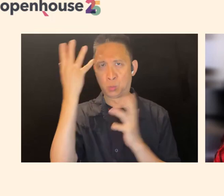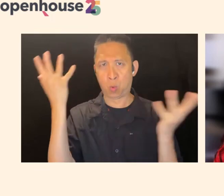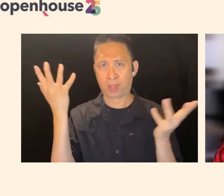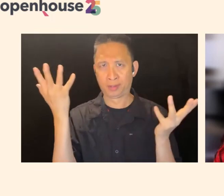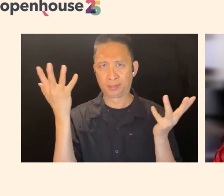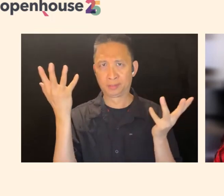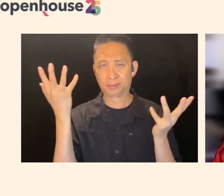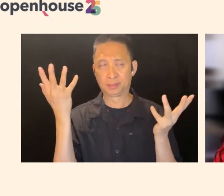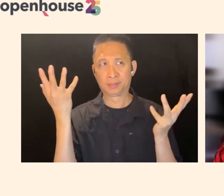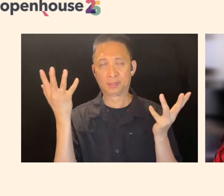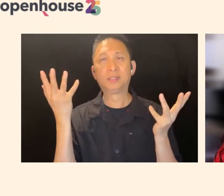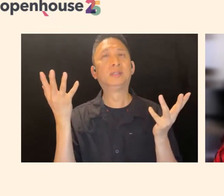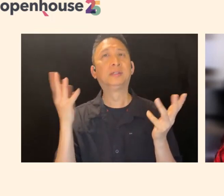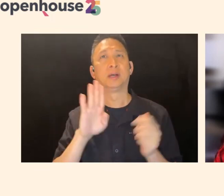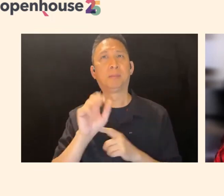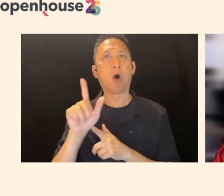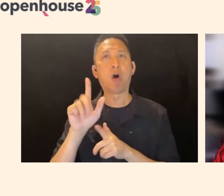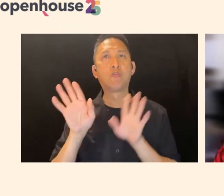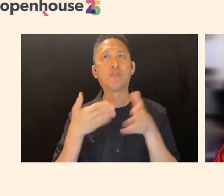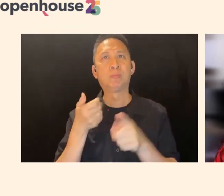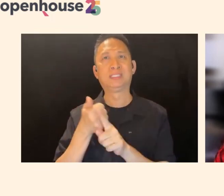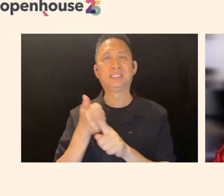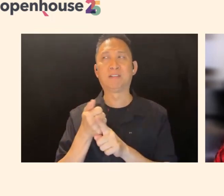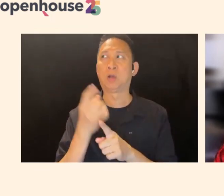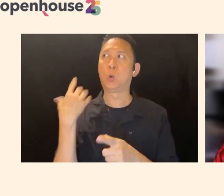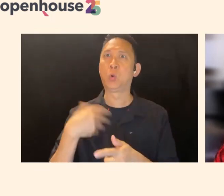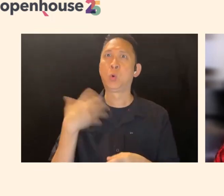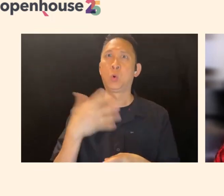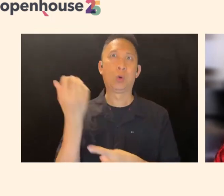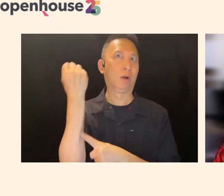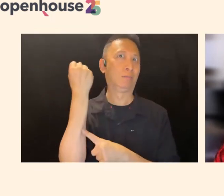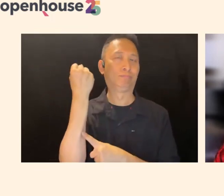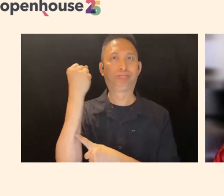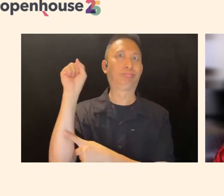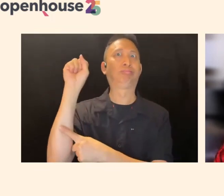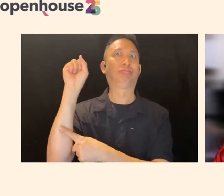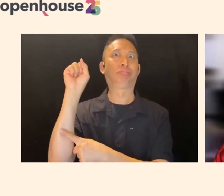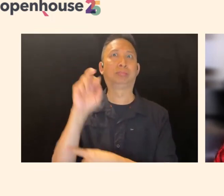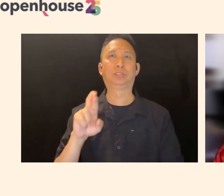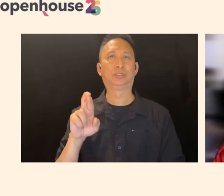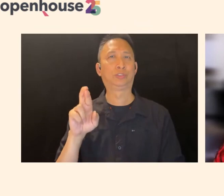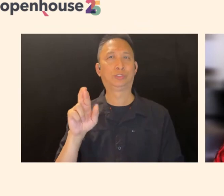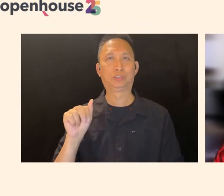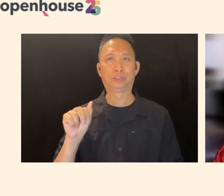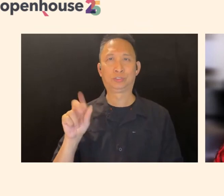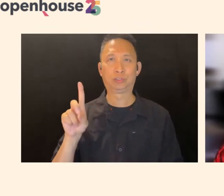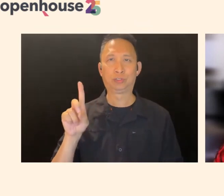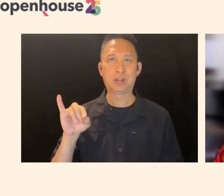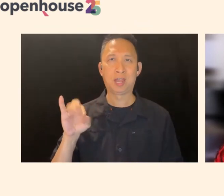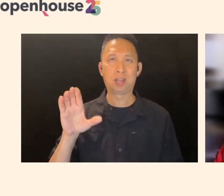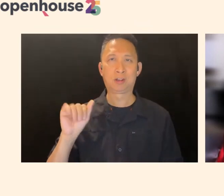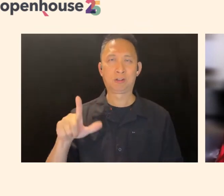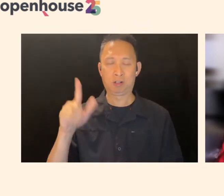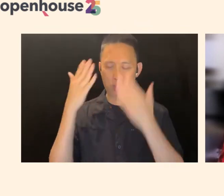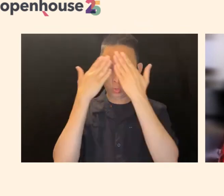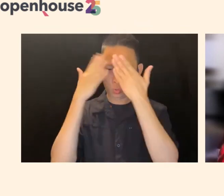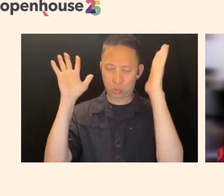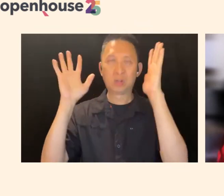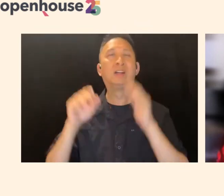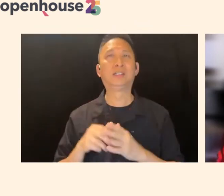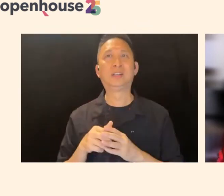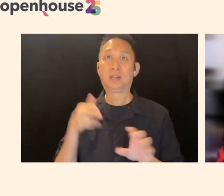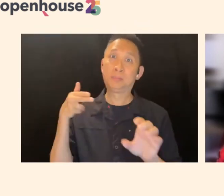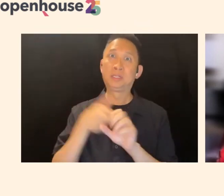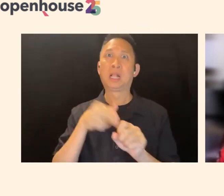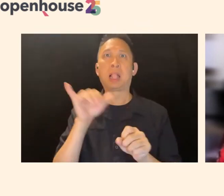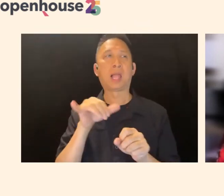the radical nature of ballroom, and so participating in events like it's a sponsorship event,